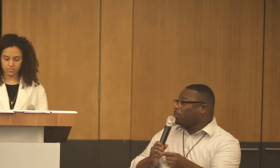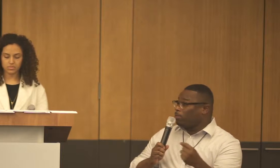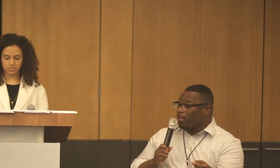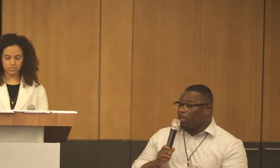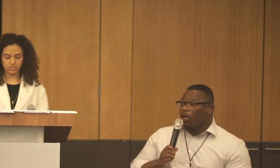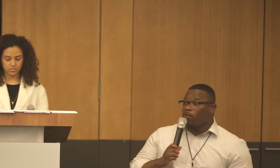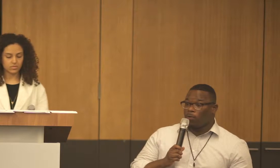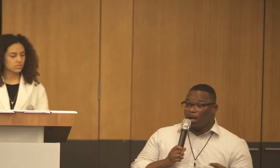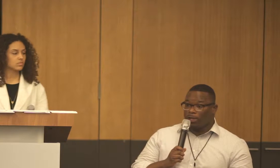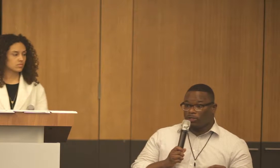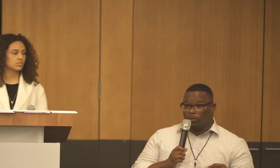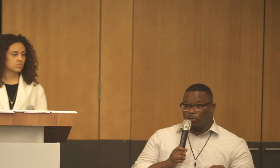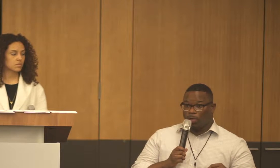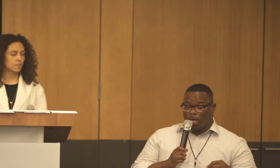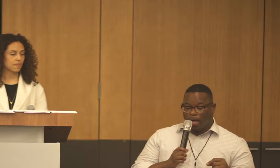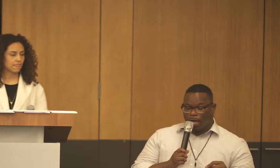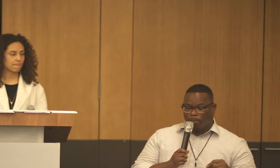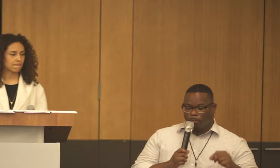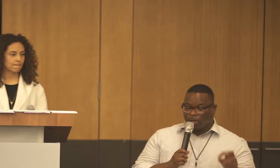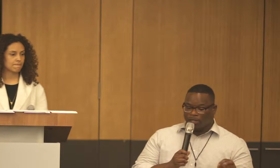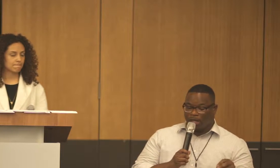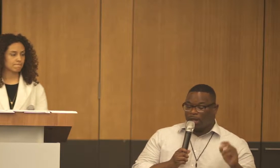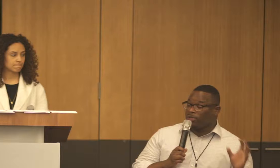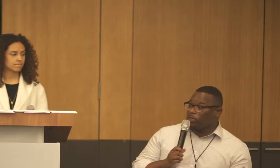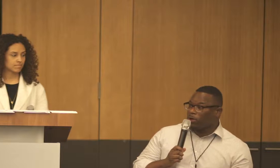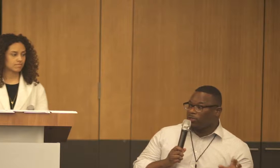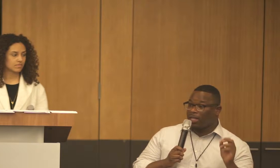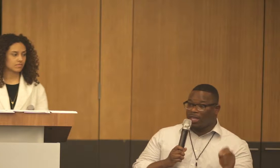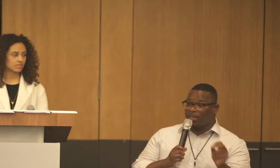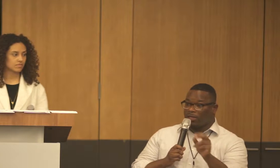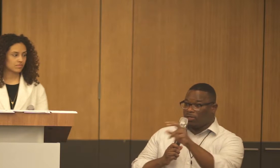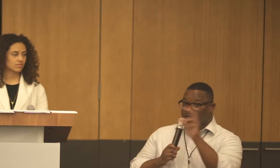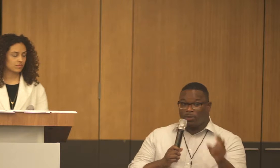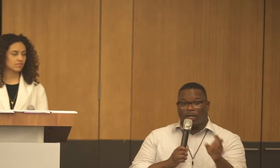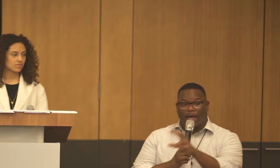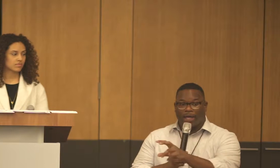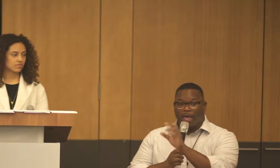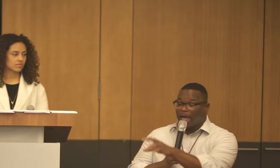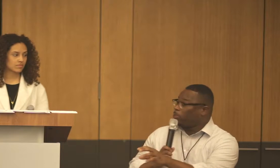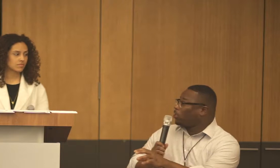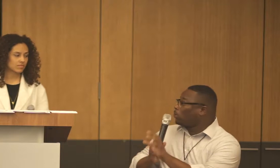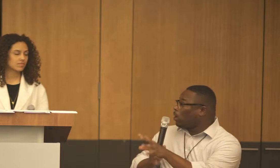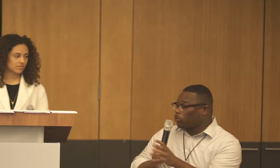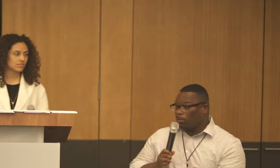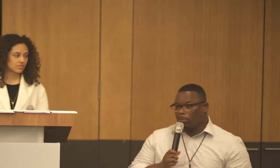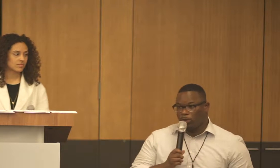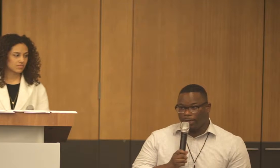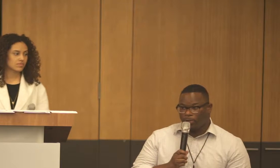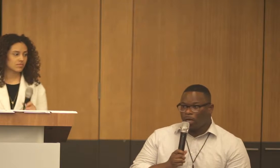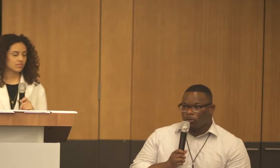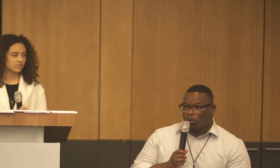So the intent would be for us to bring in talent as interns that they then see down the line as potential